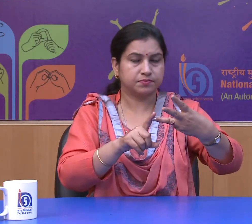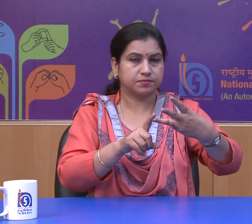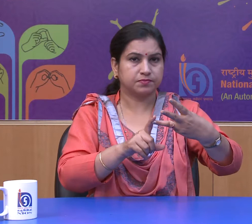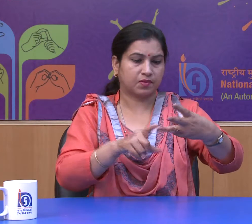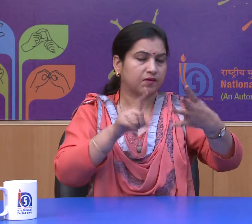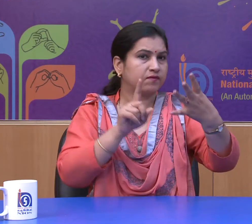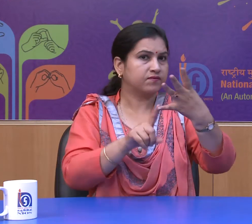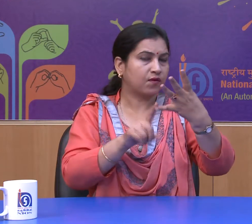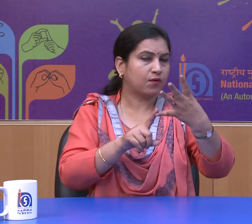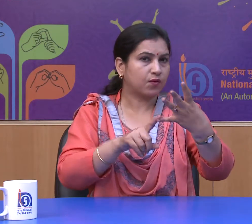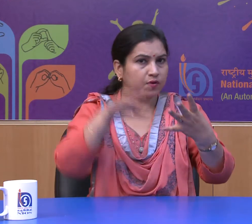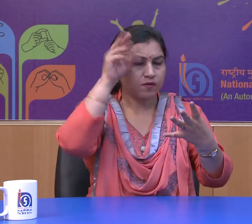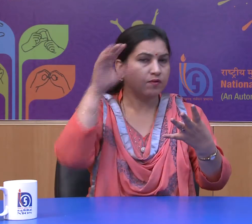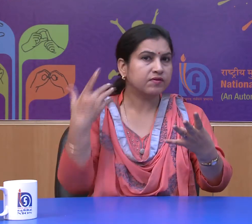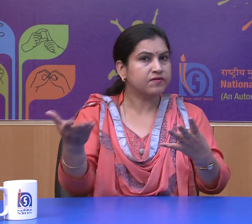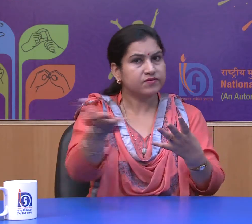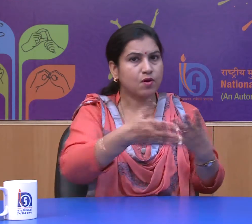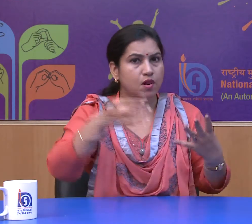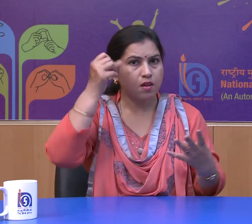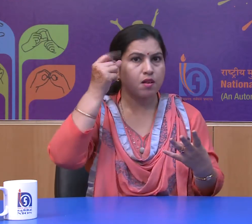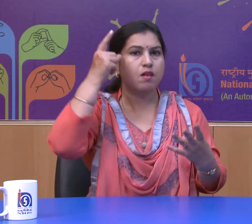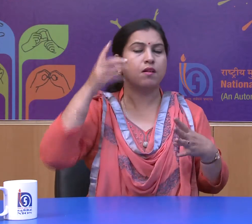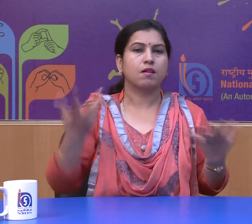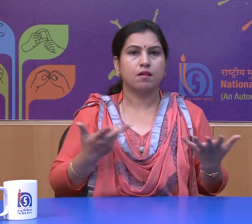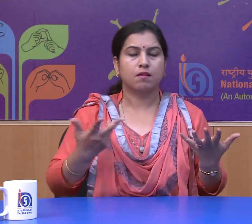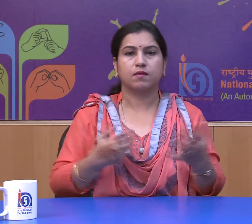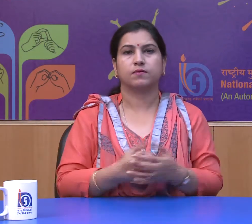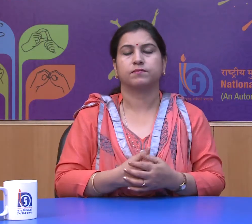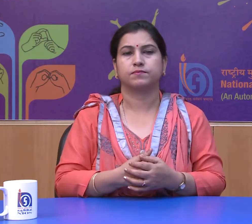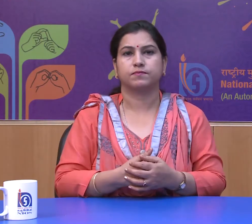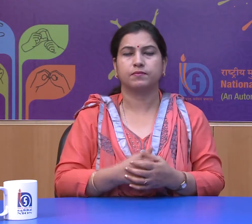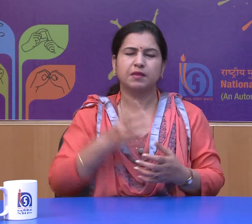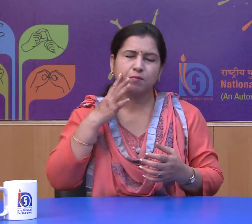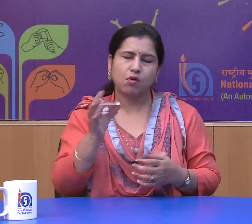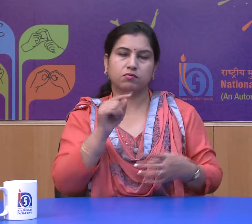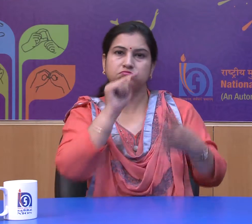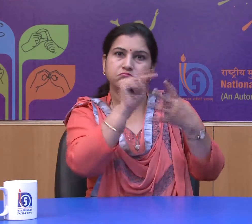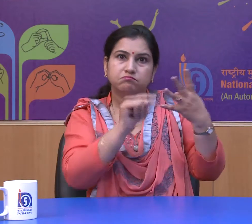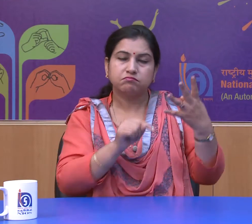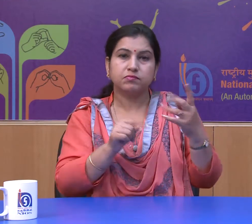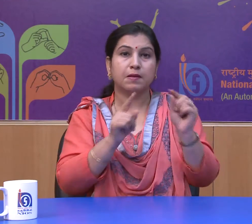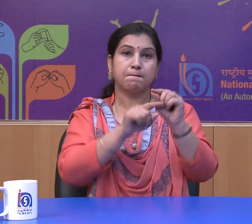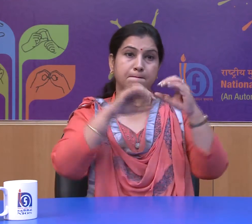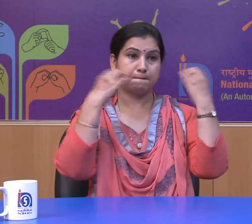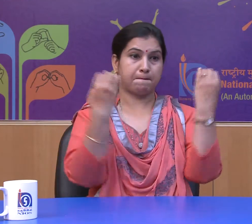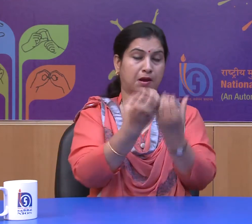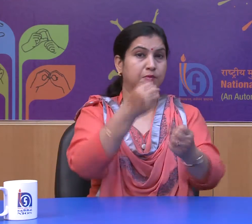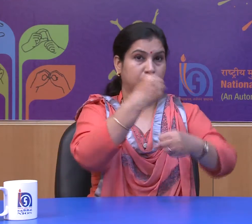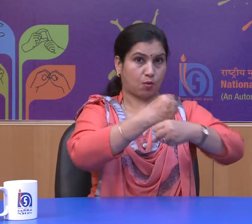Number 4, we also understood about the main features of the parliamentary form of government in